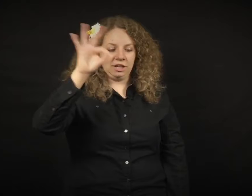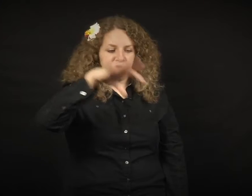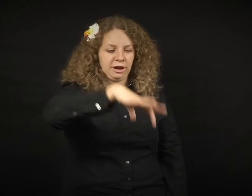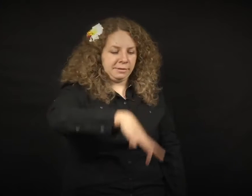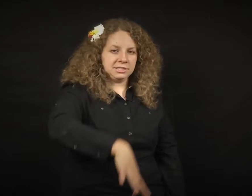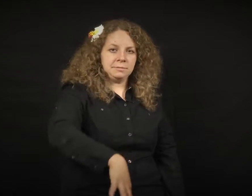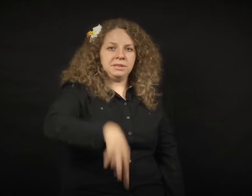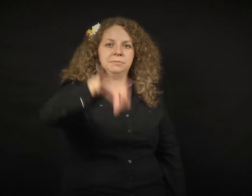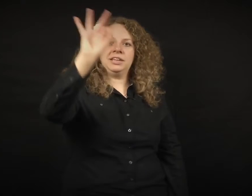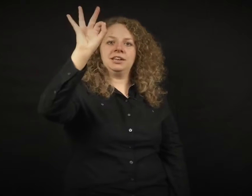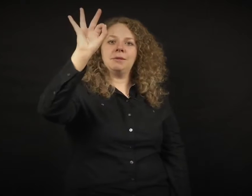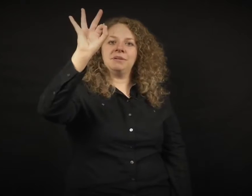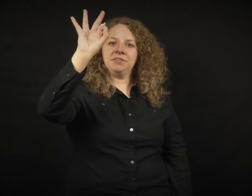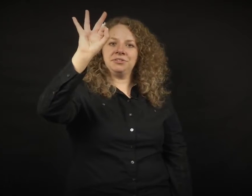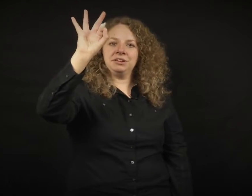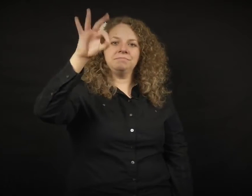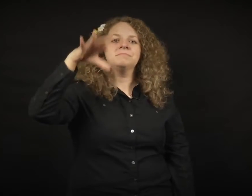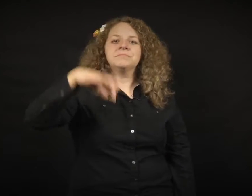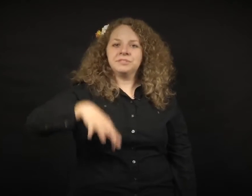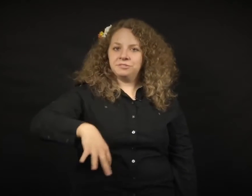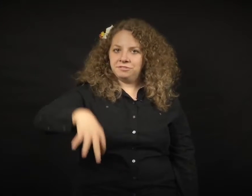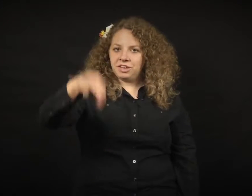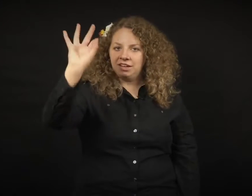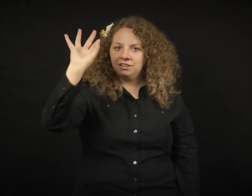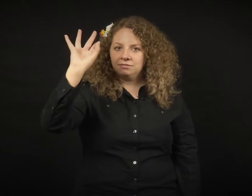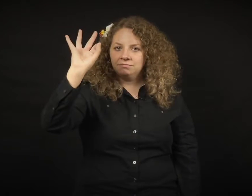you're grabbing something and picking it up, I found it. Find.